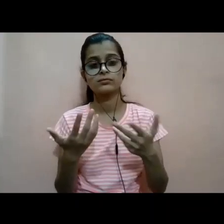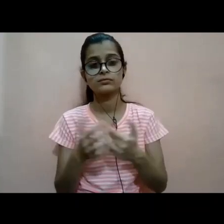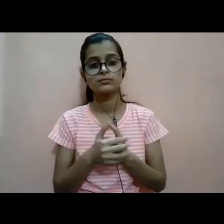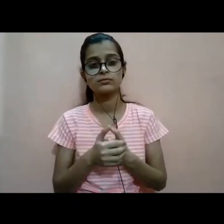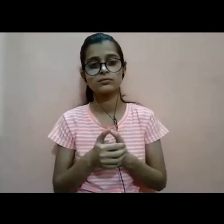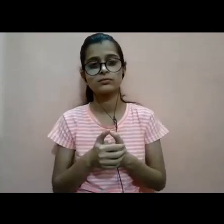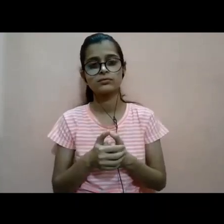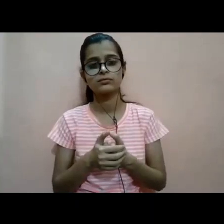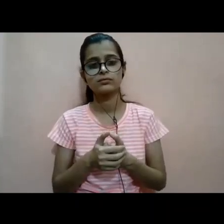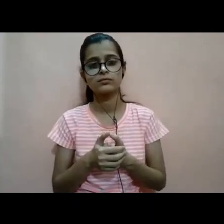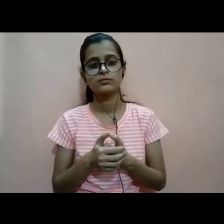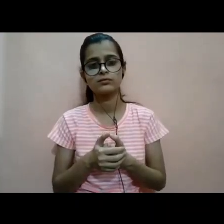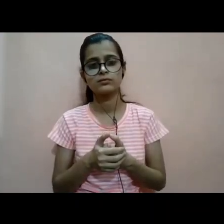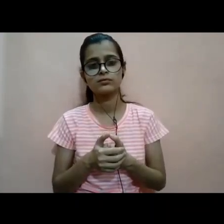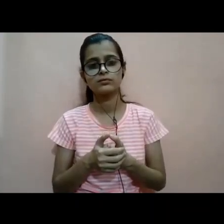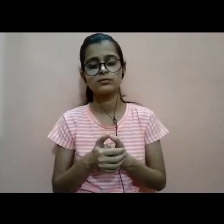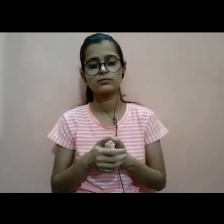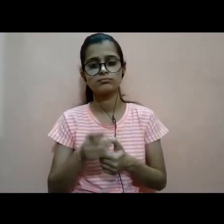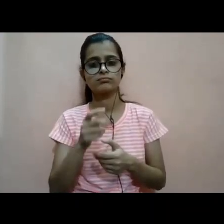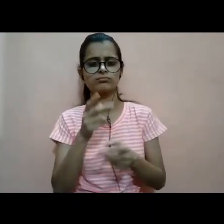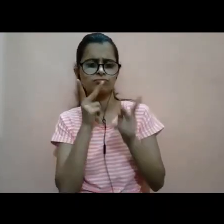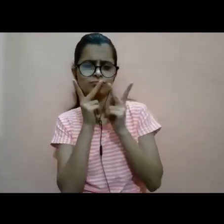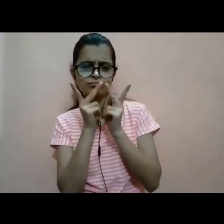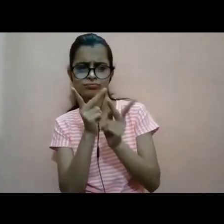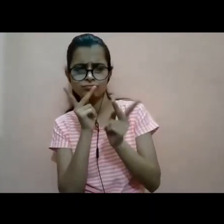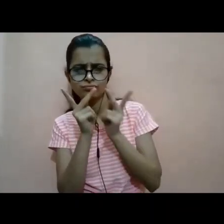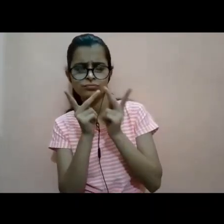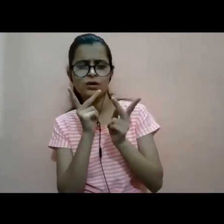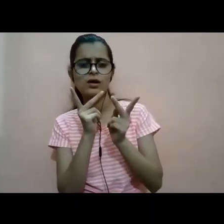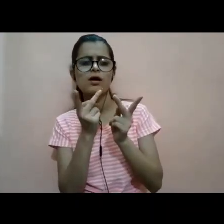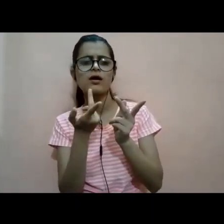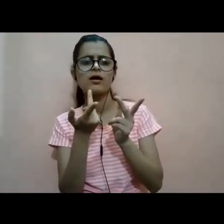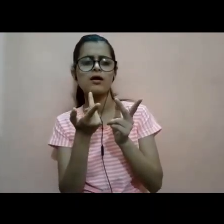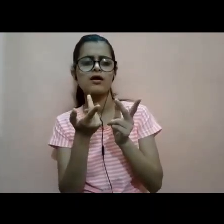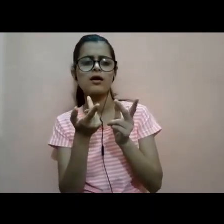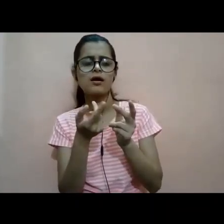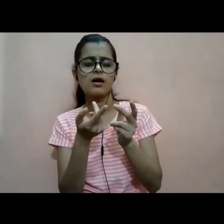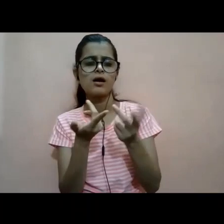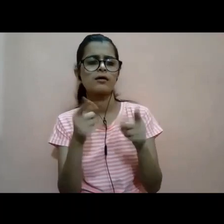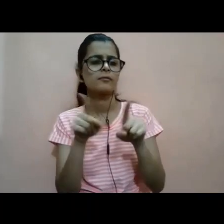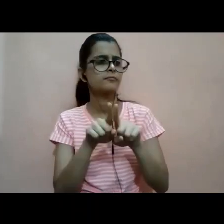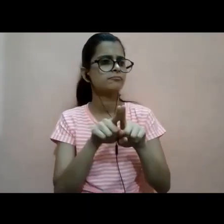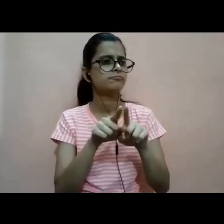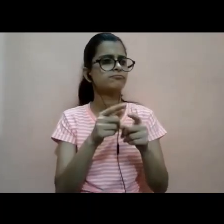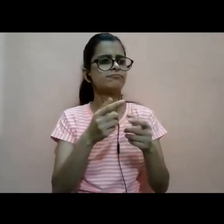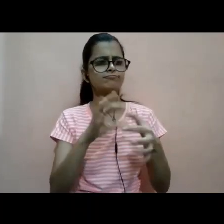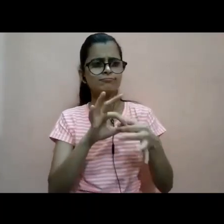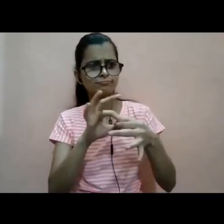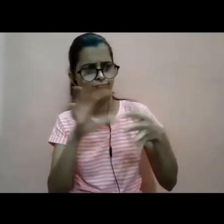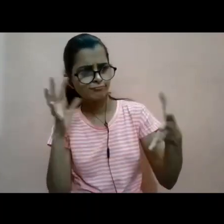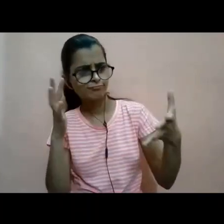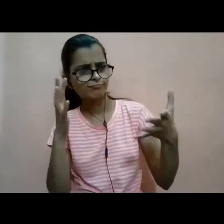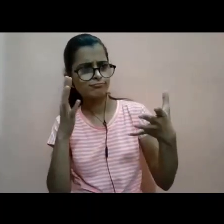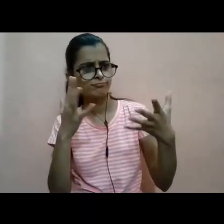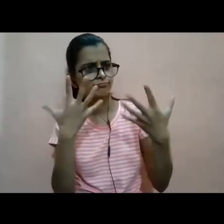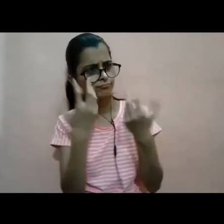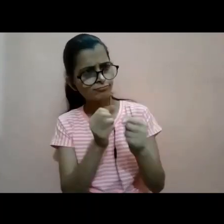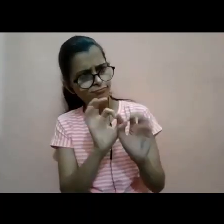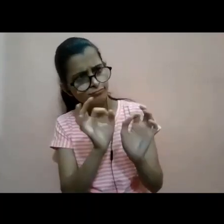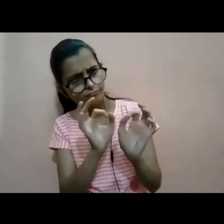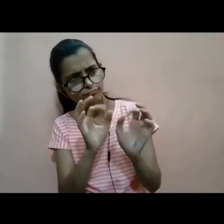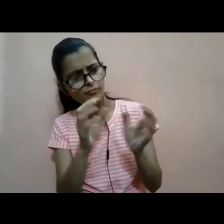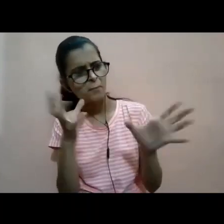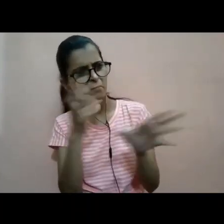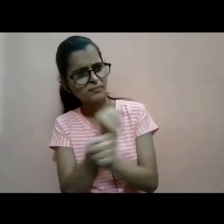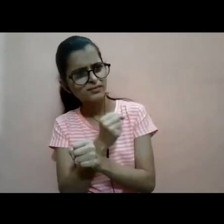at its most kind of magnified, the modern subject is just this kind of endless desiring of the things they lack